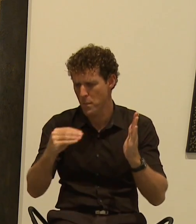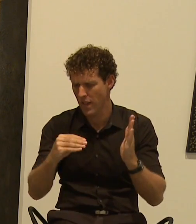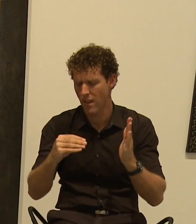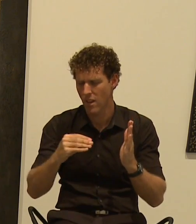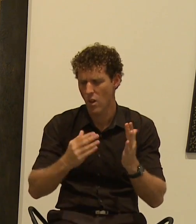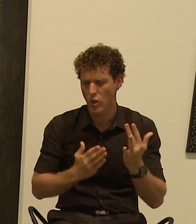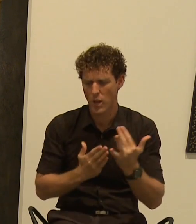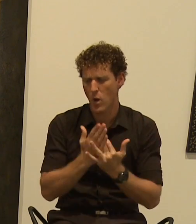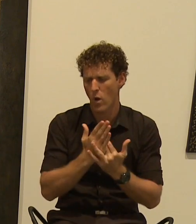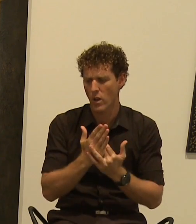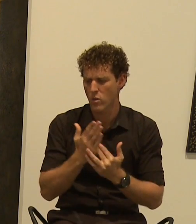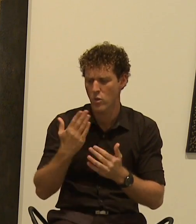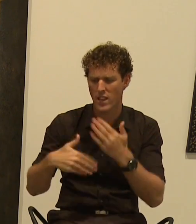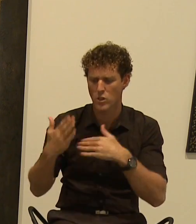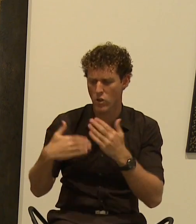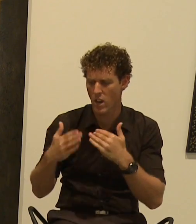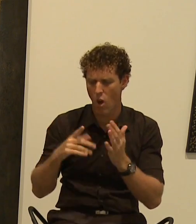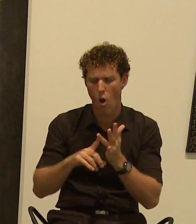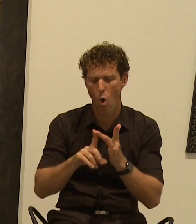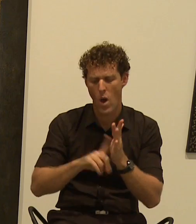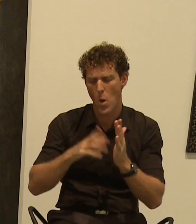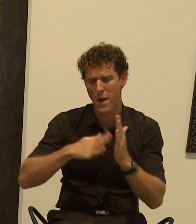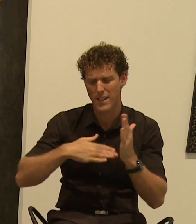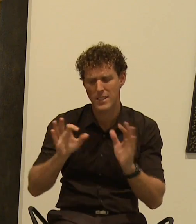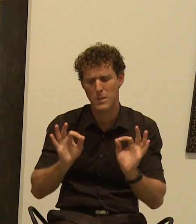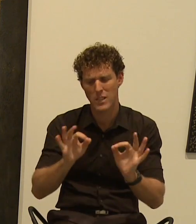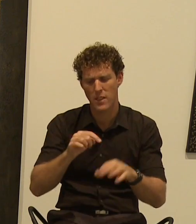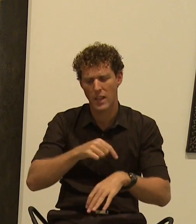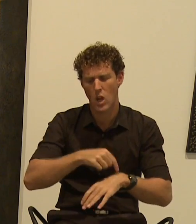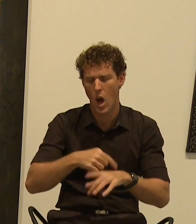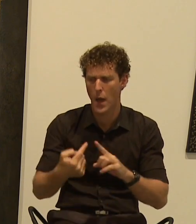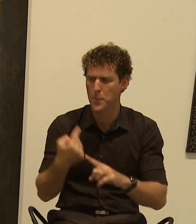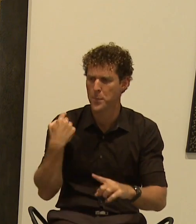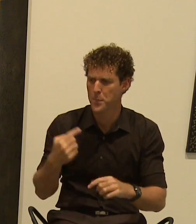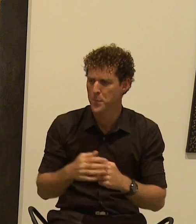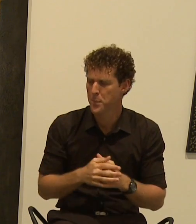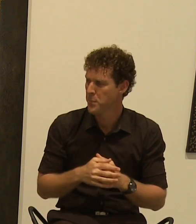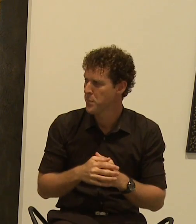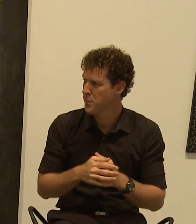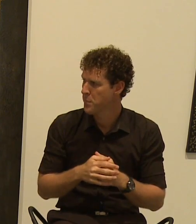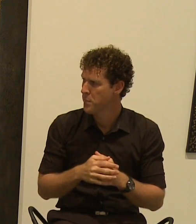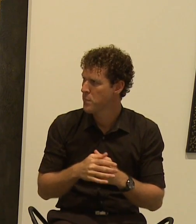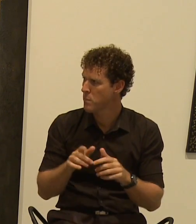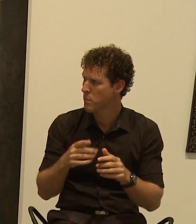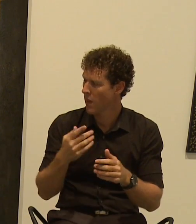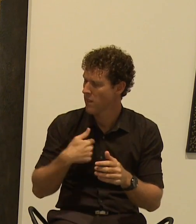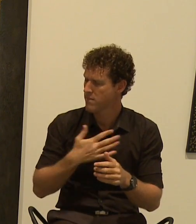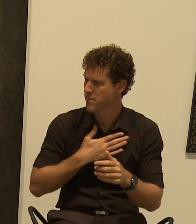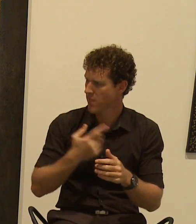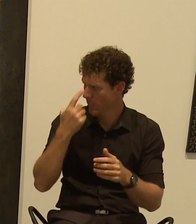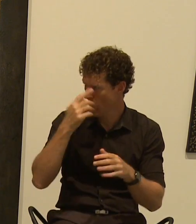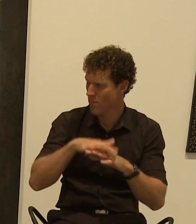of oil painting, but particularly that period in the late 18th century.